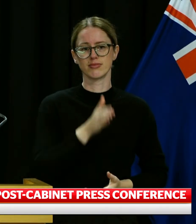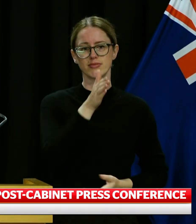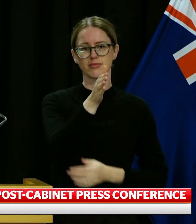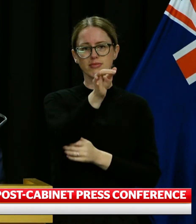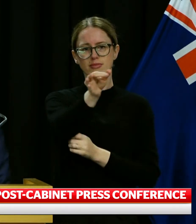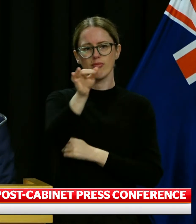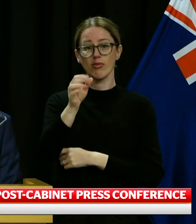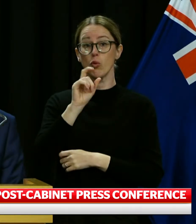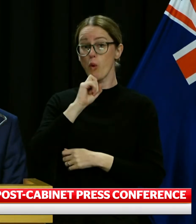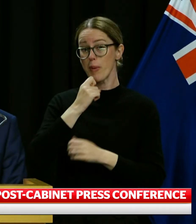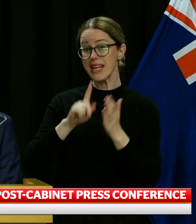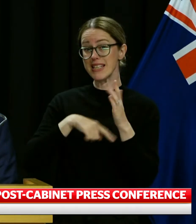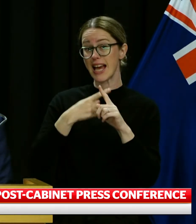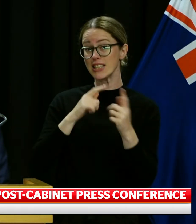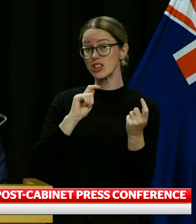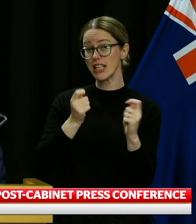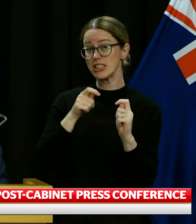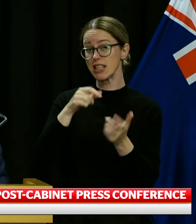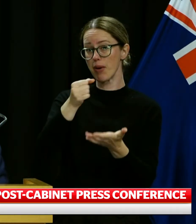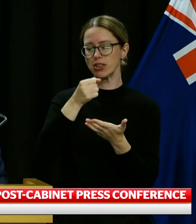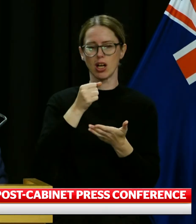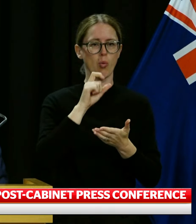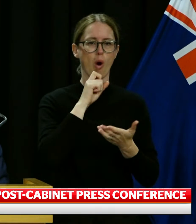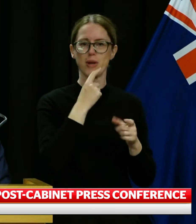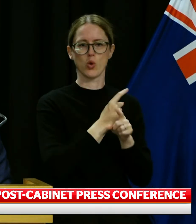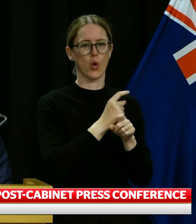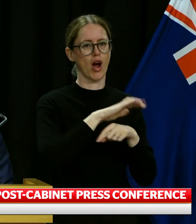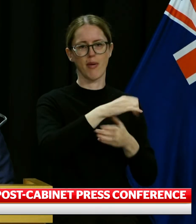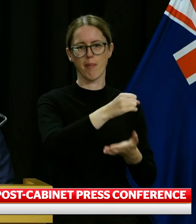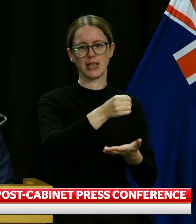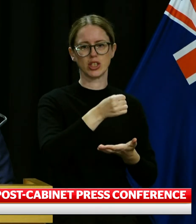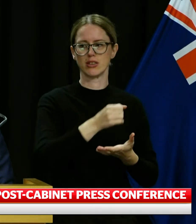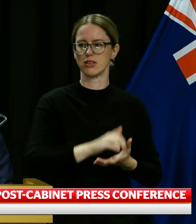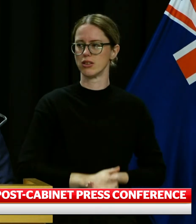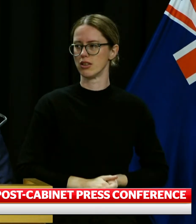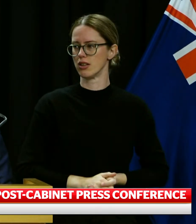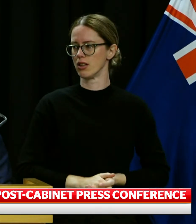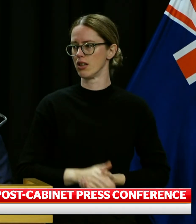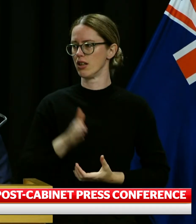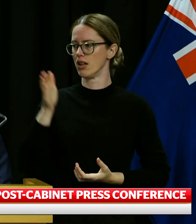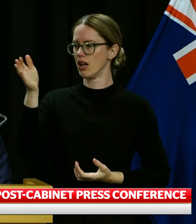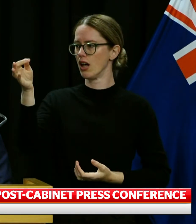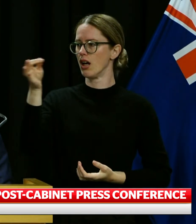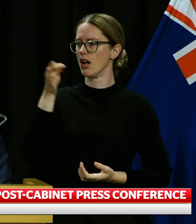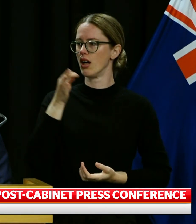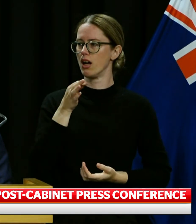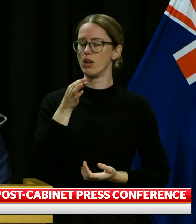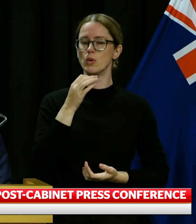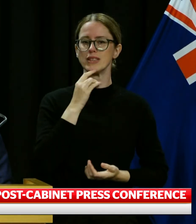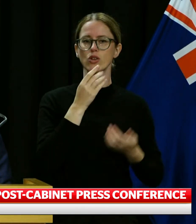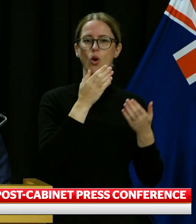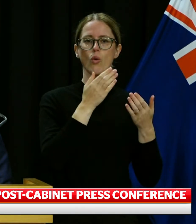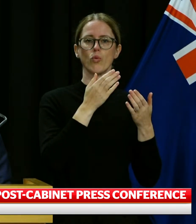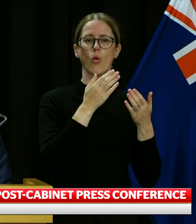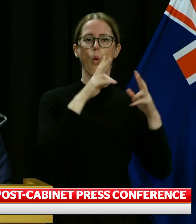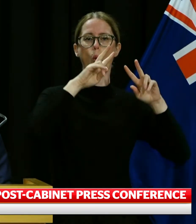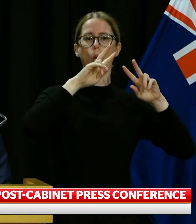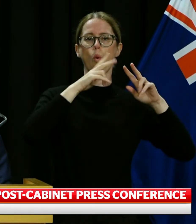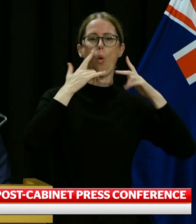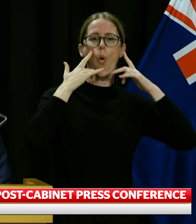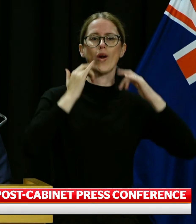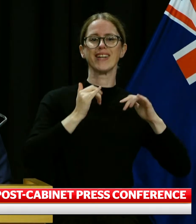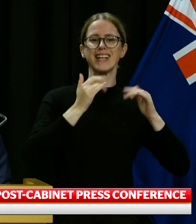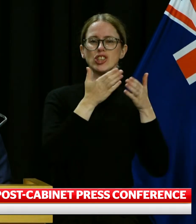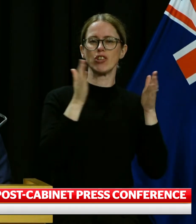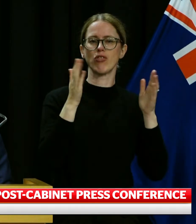budget? I'm not getting into the budget at all. Do you not accept that the Auditor General has repeatedly